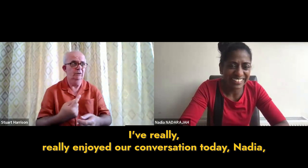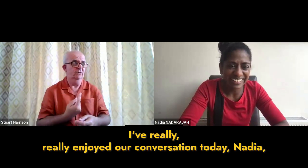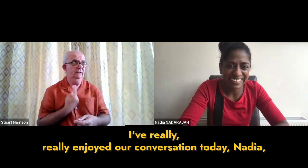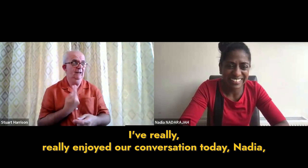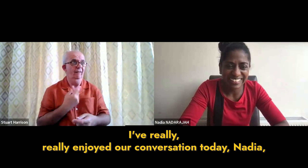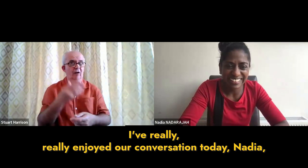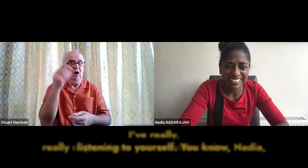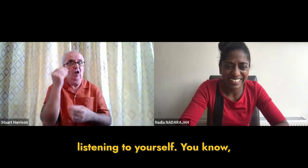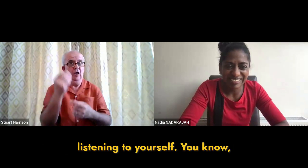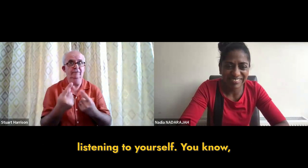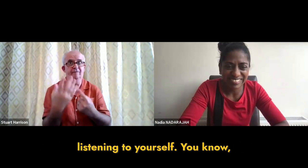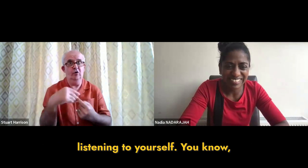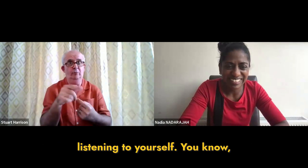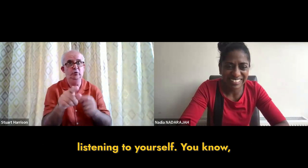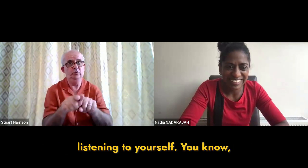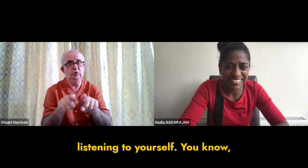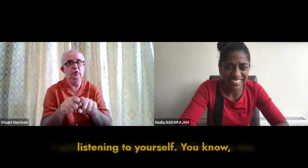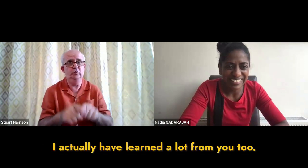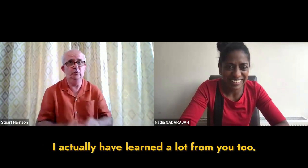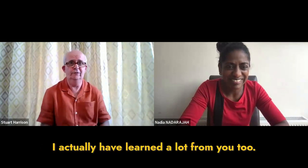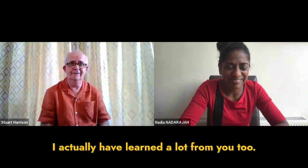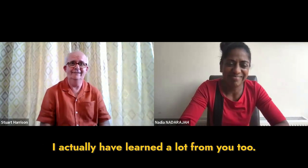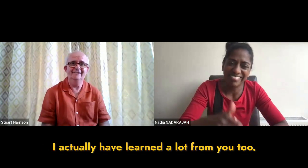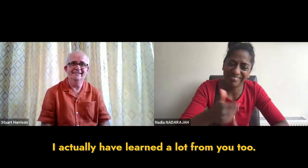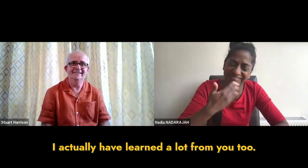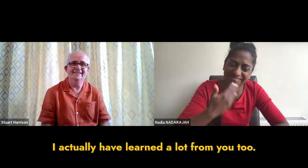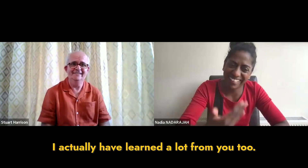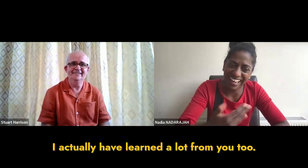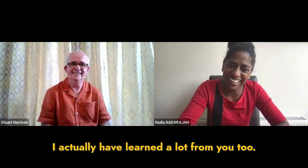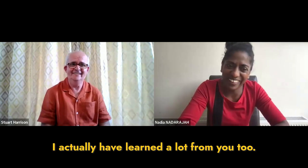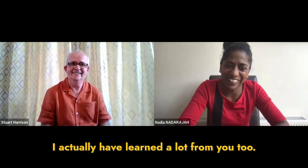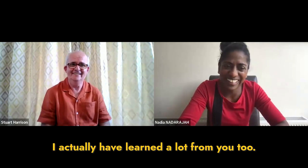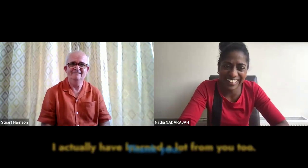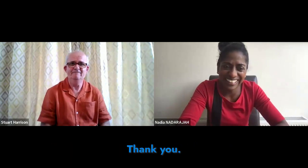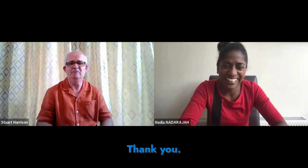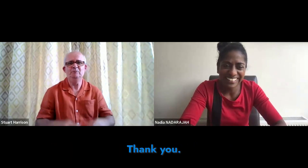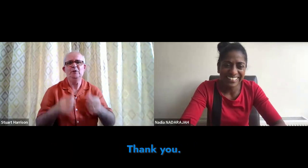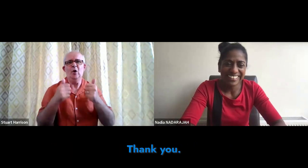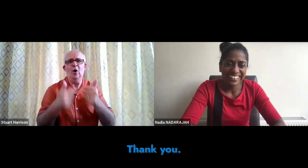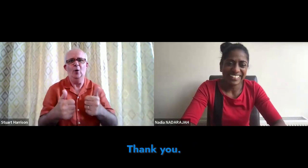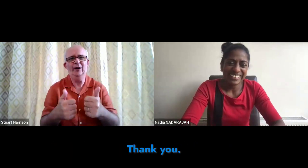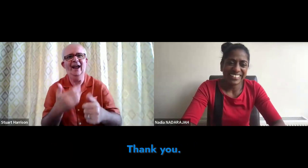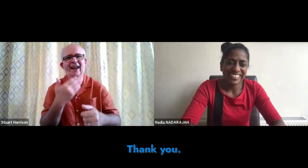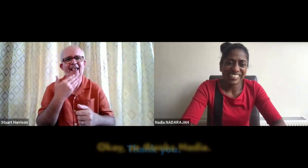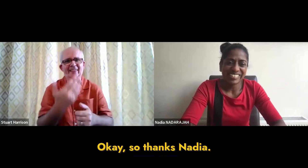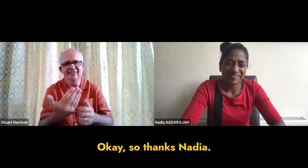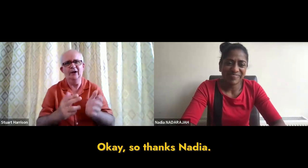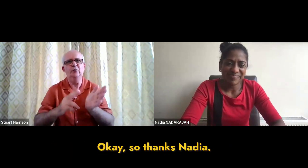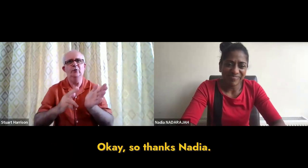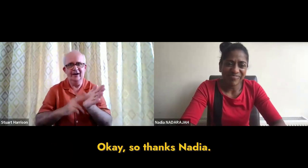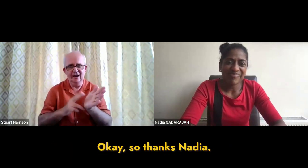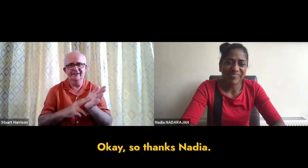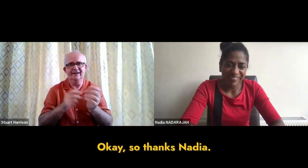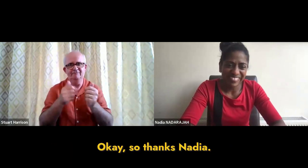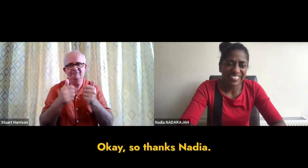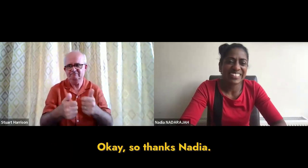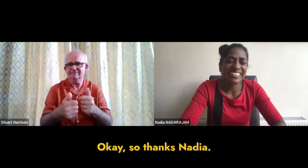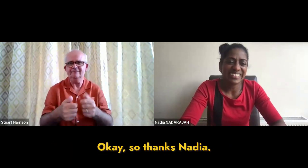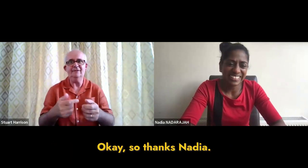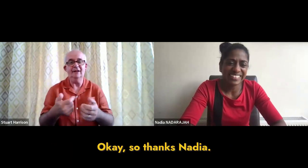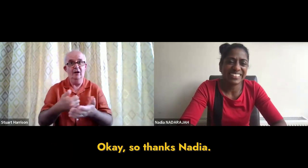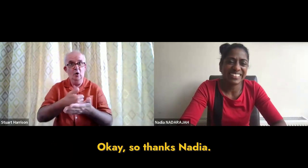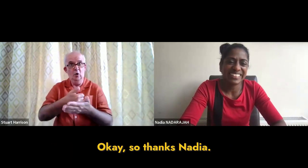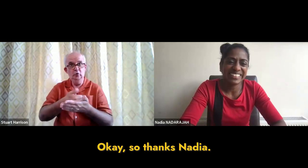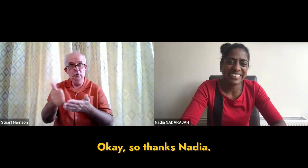conversation today, Nadia. Listening to yourself, you know, I actually have learned a lot from you too. Thank you. Okay,